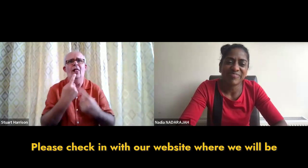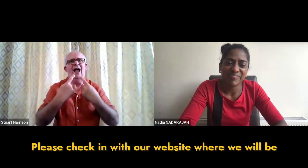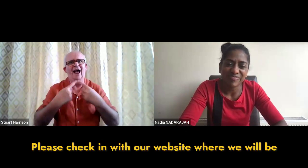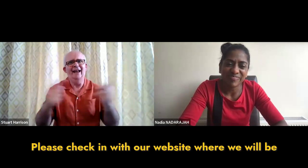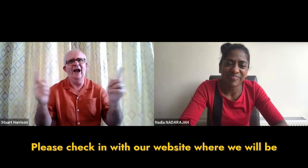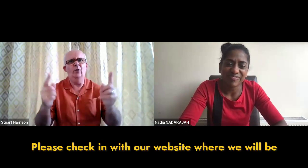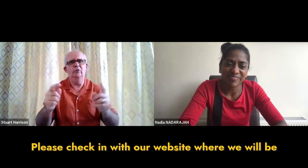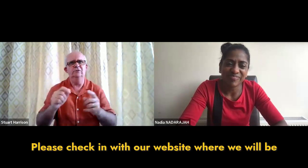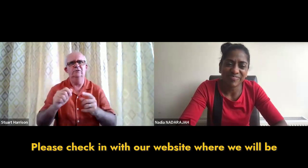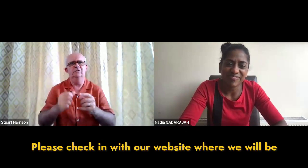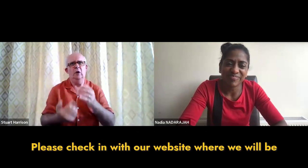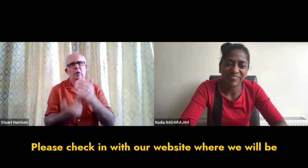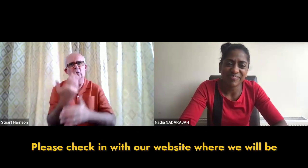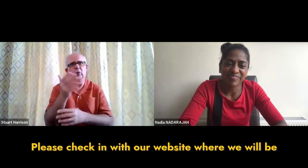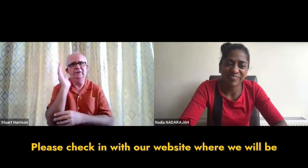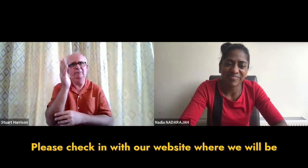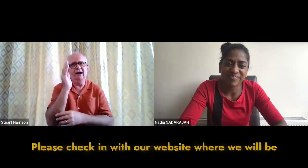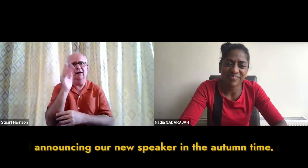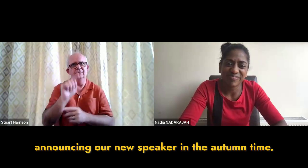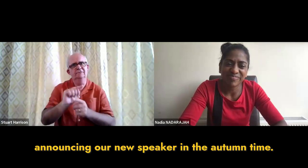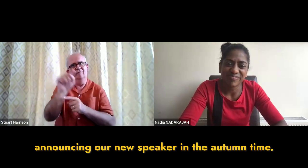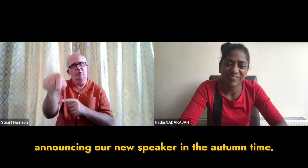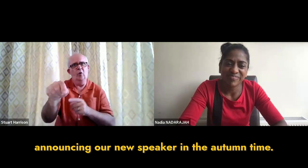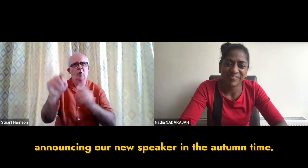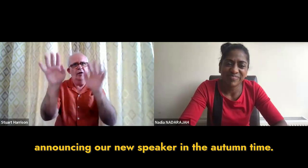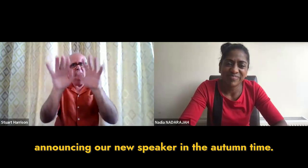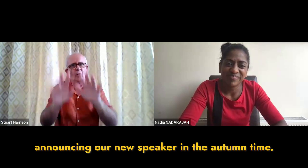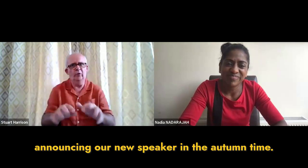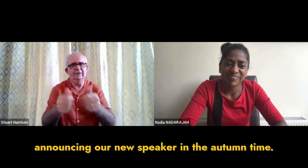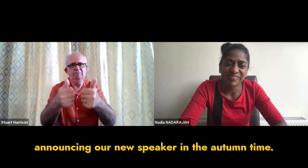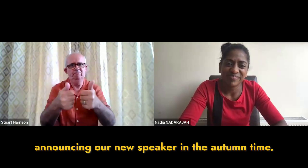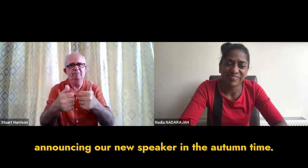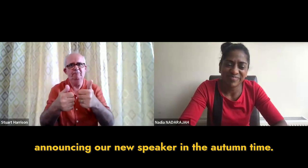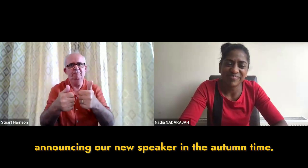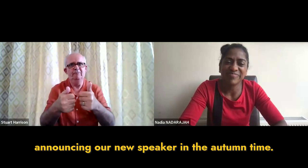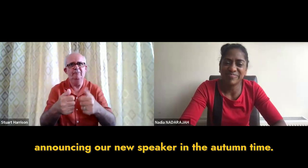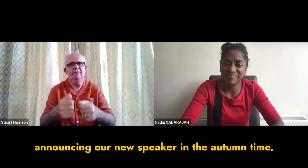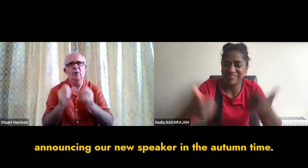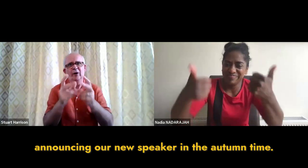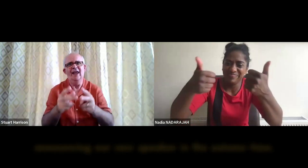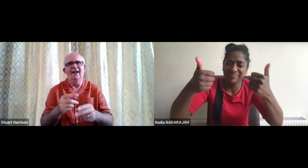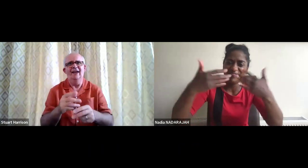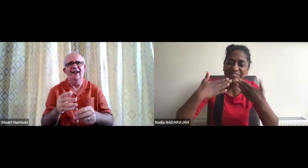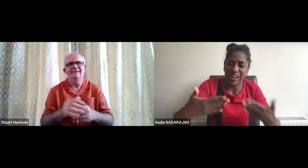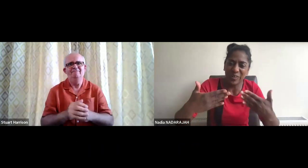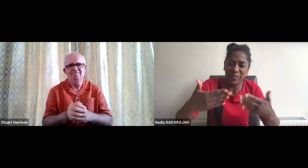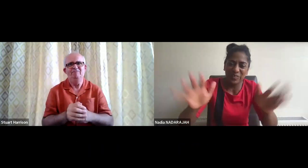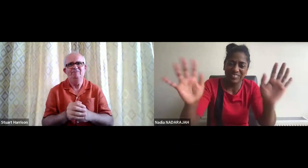Please check in with our website where we will be announcing our new speaker in the autumn time.